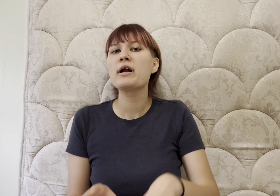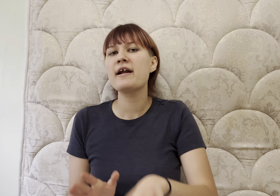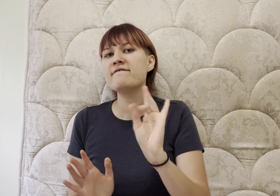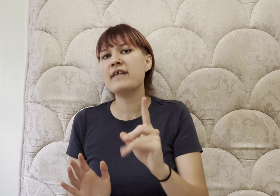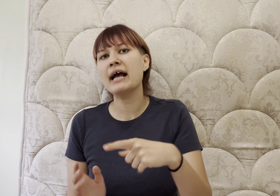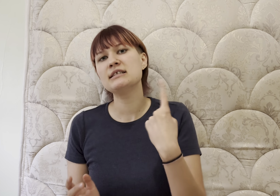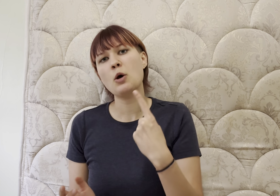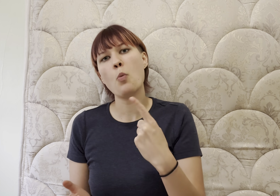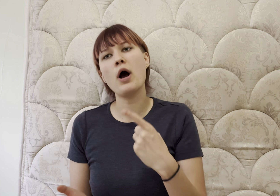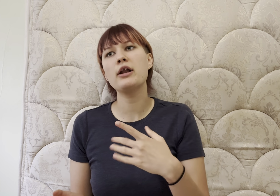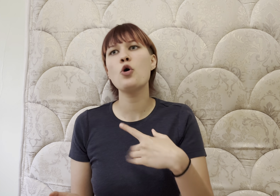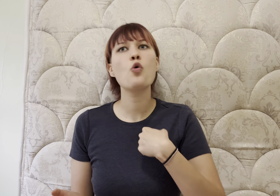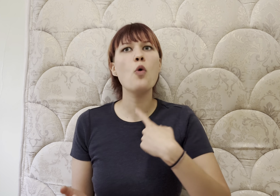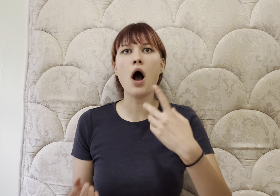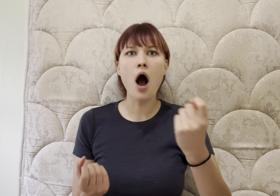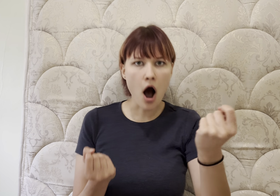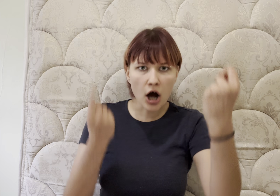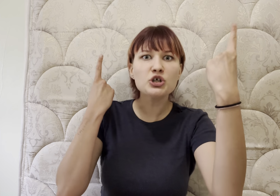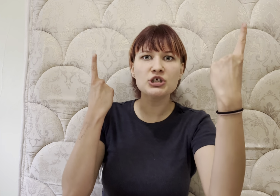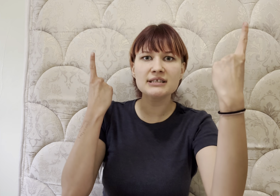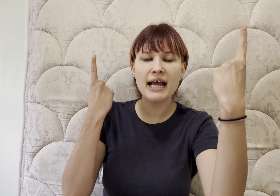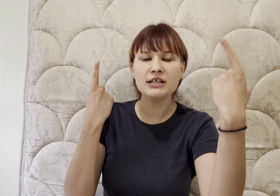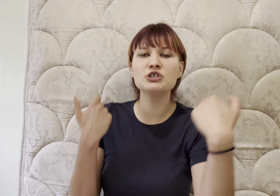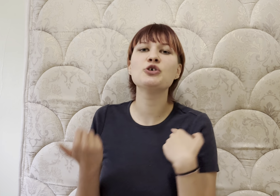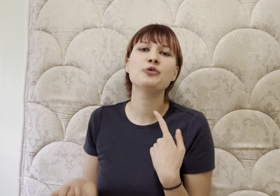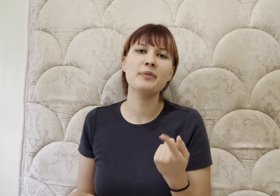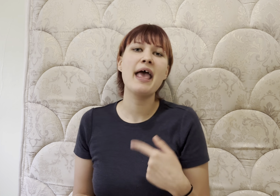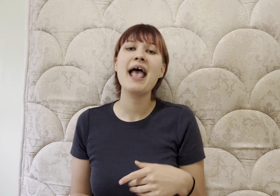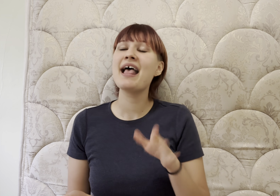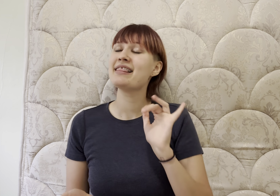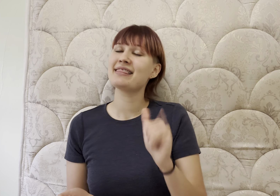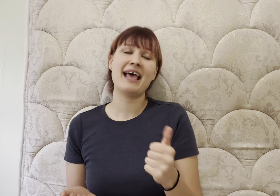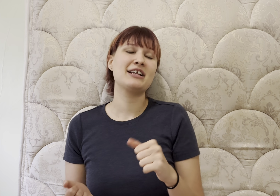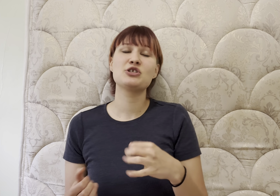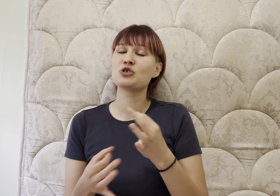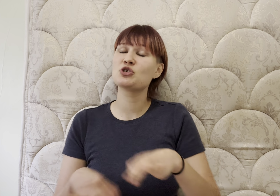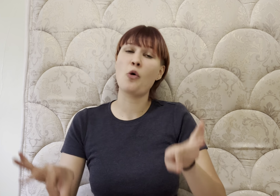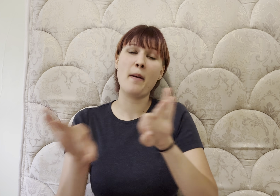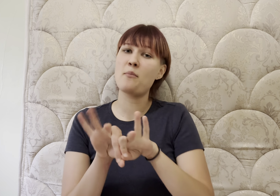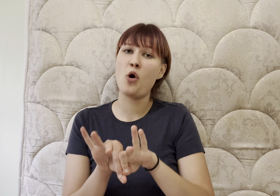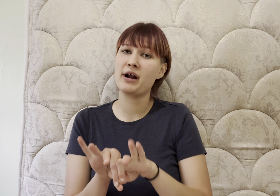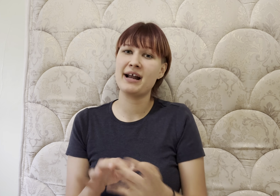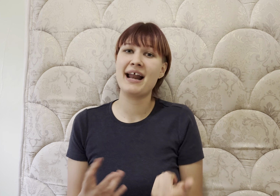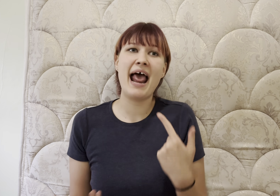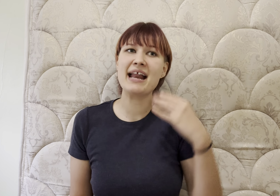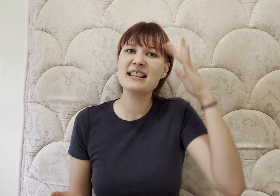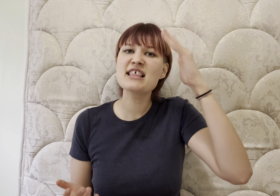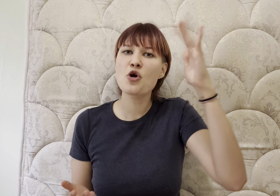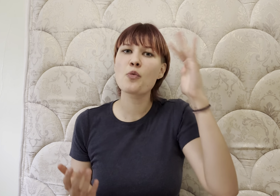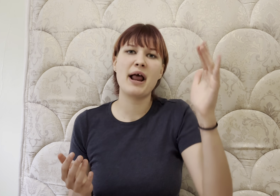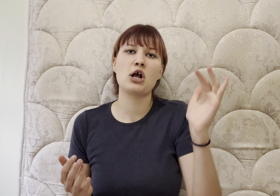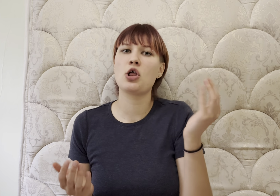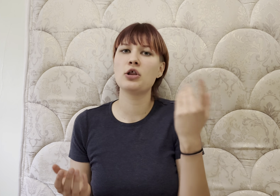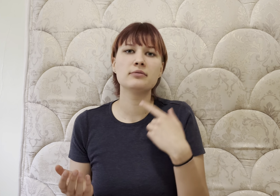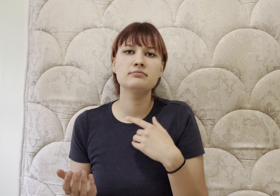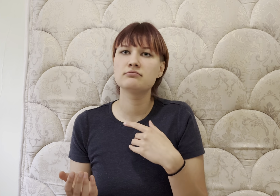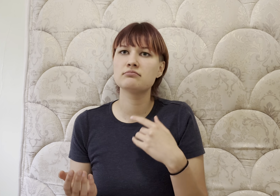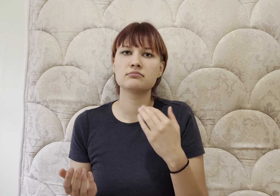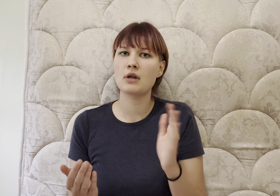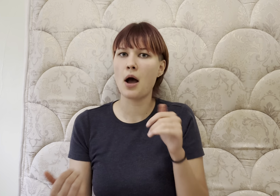important in any theoretical approach. All psychotherapies have generally common goals.